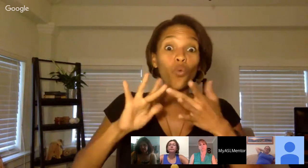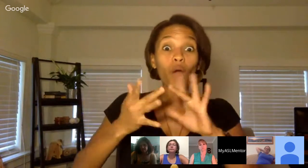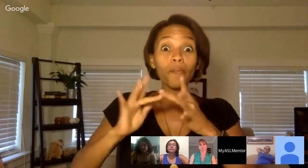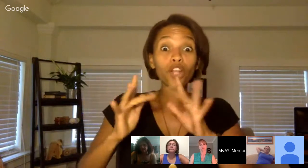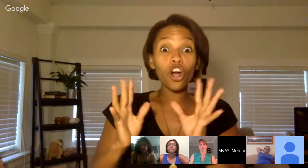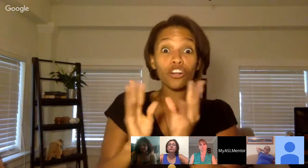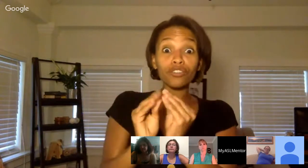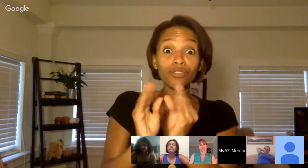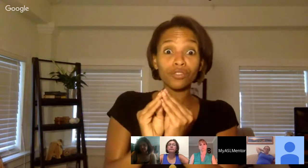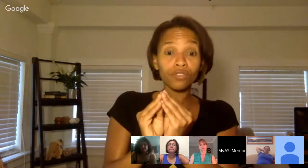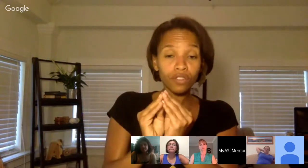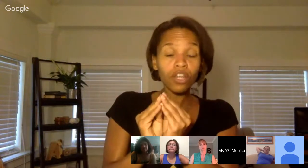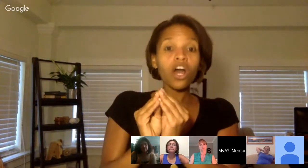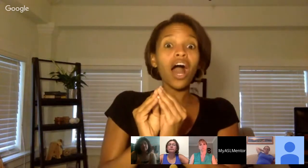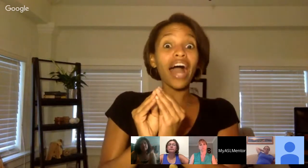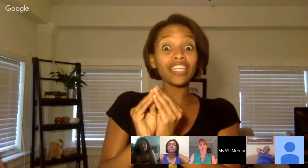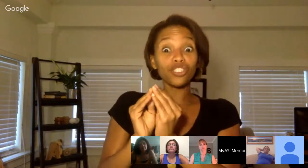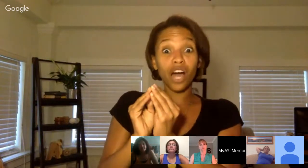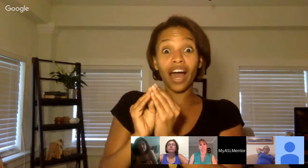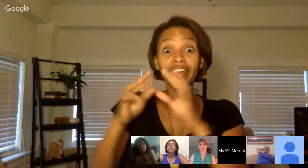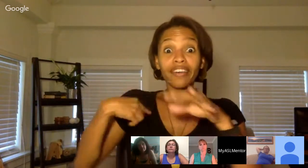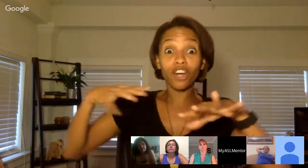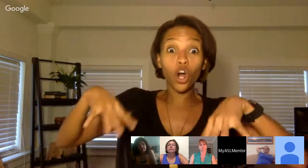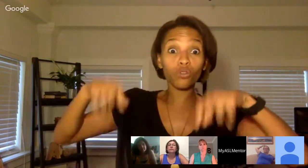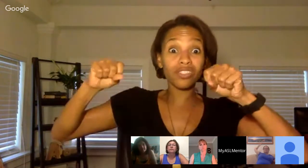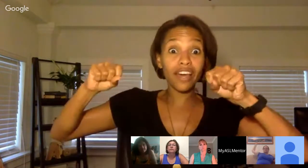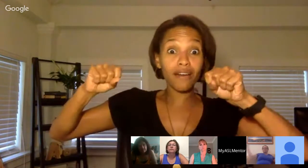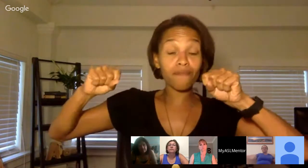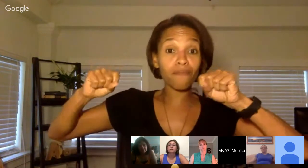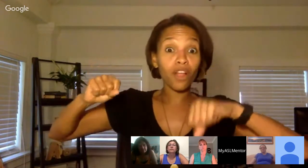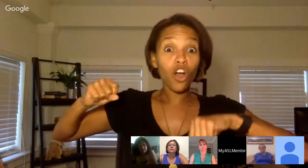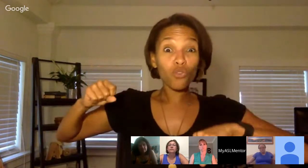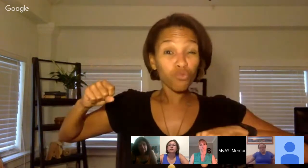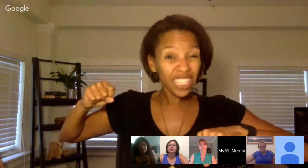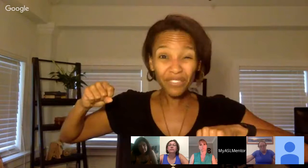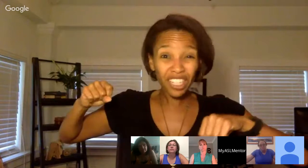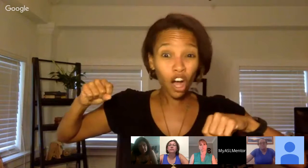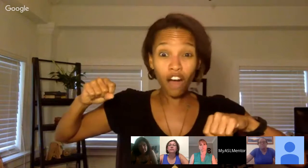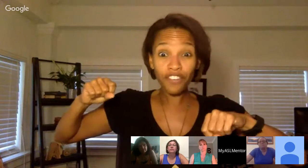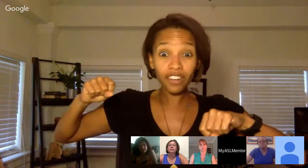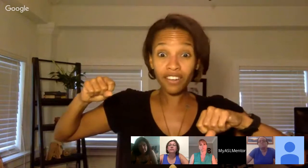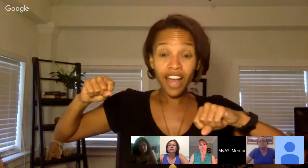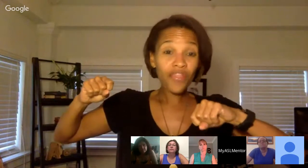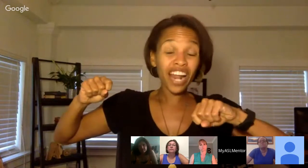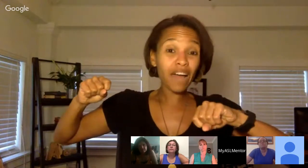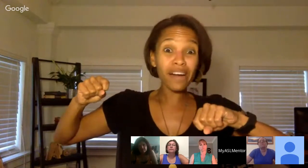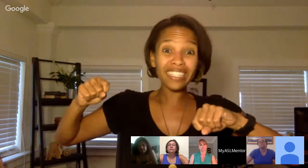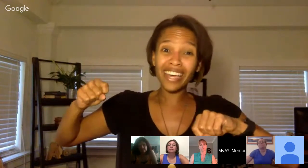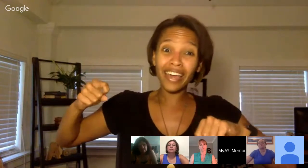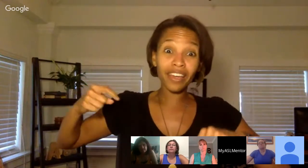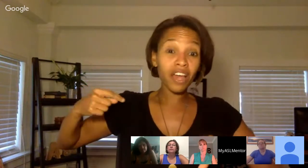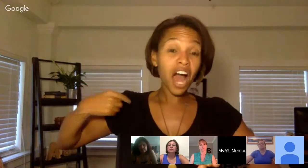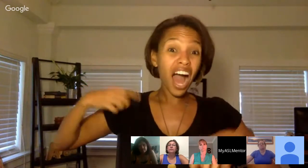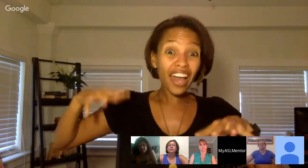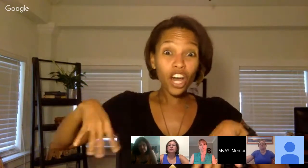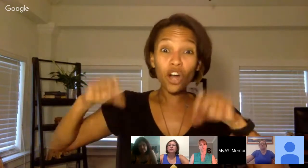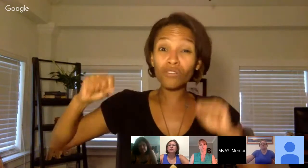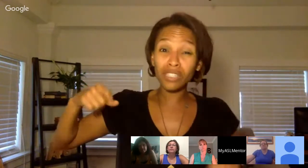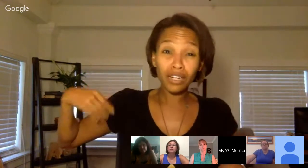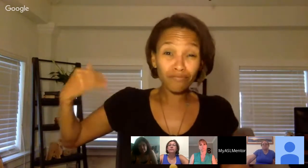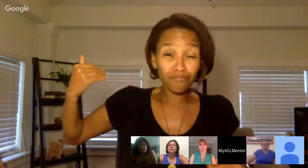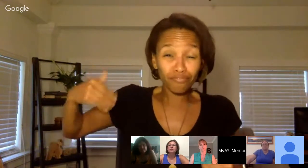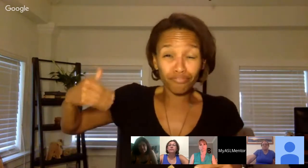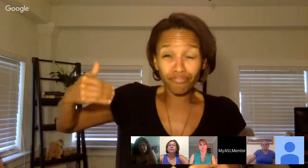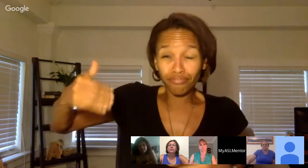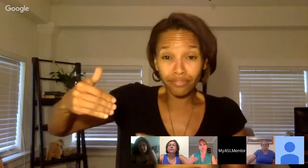my webinars, I host them really, really often, then I might say I